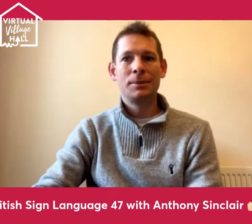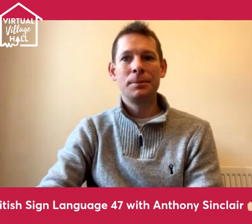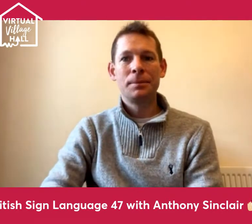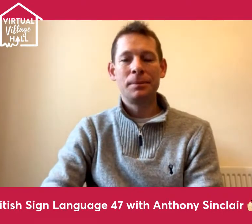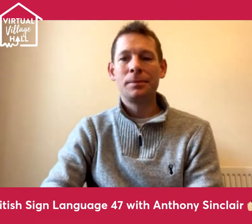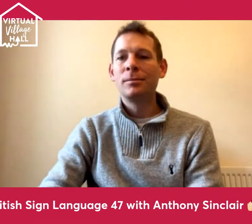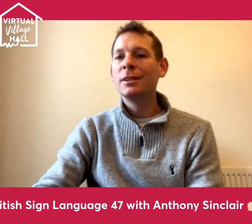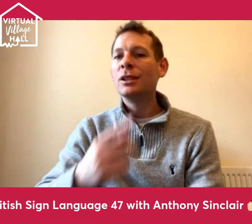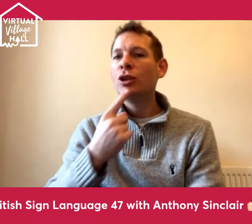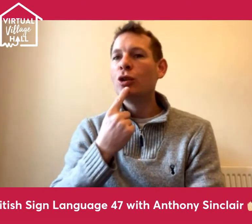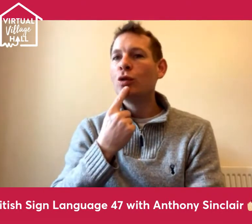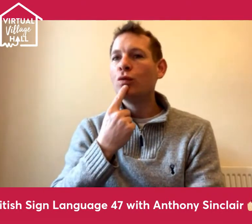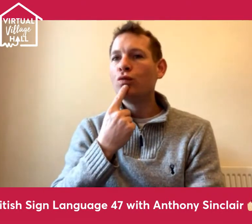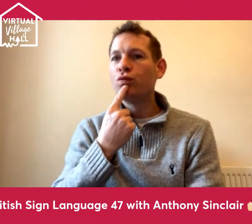And again.